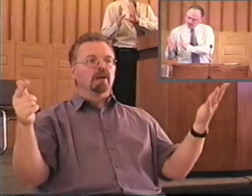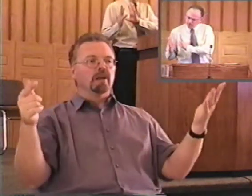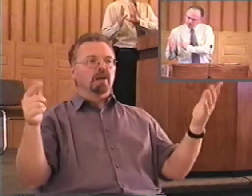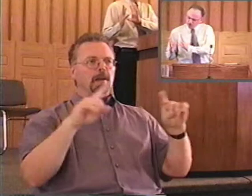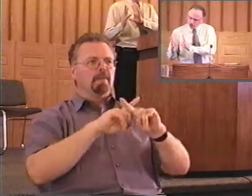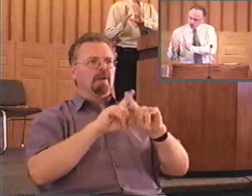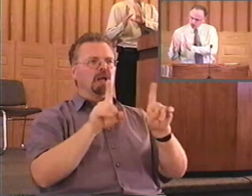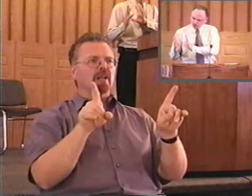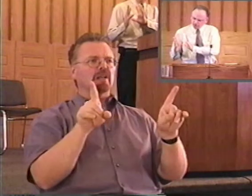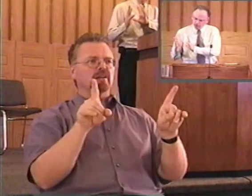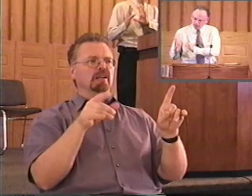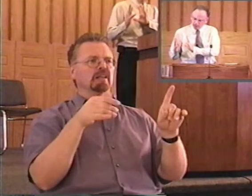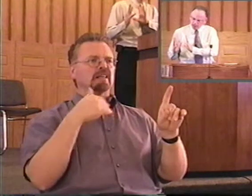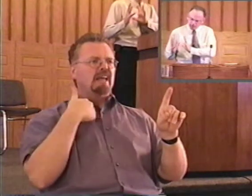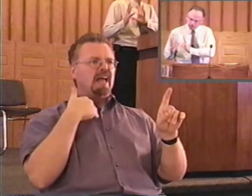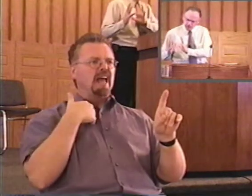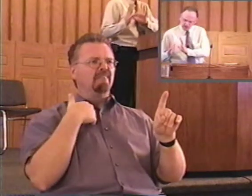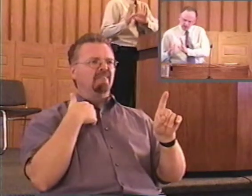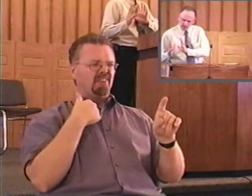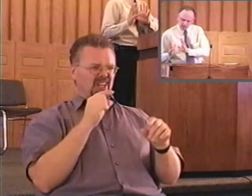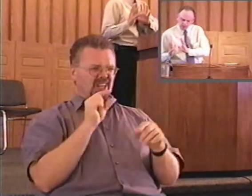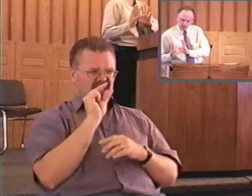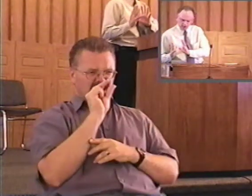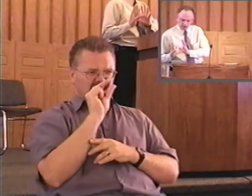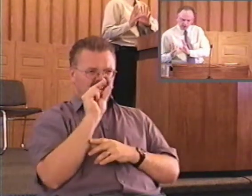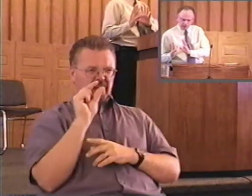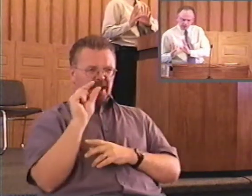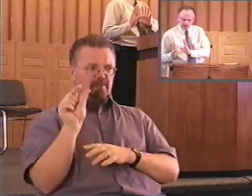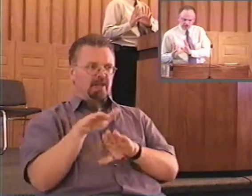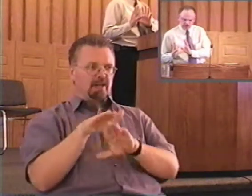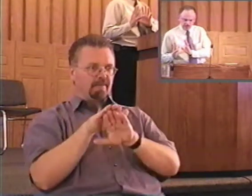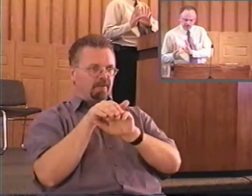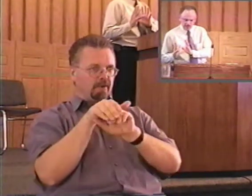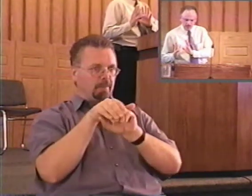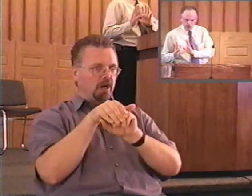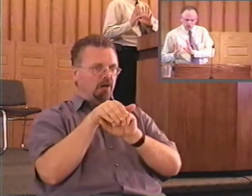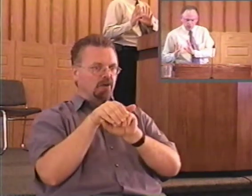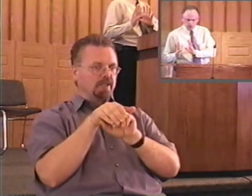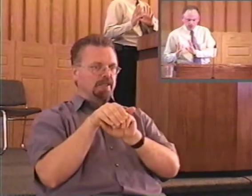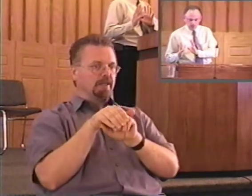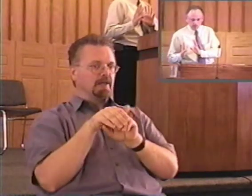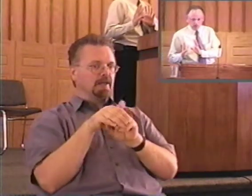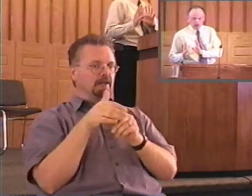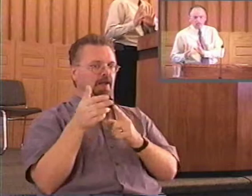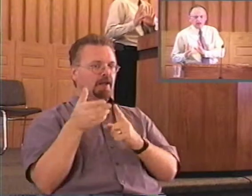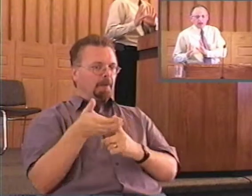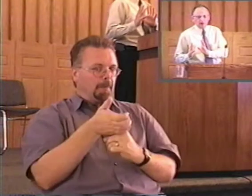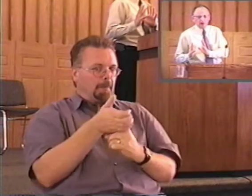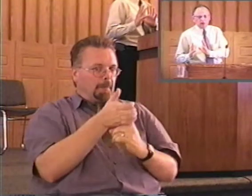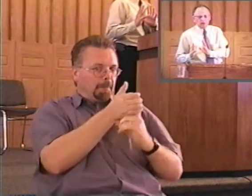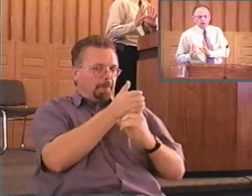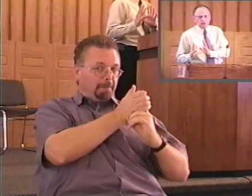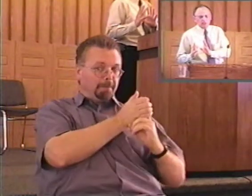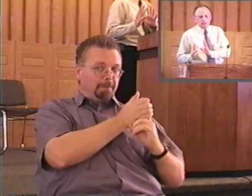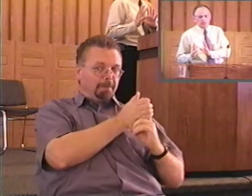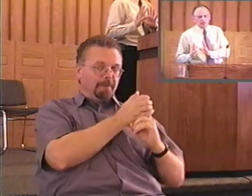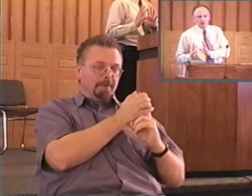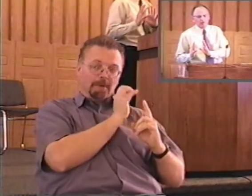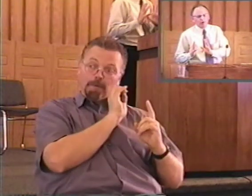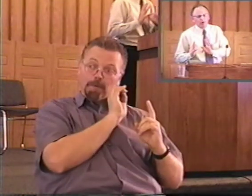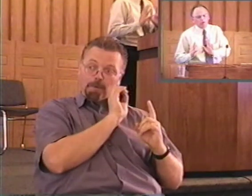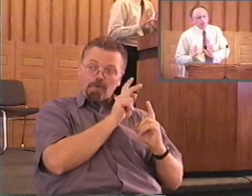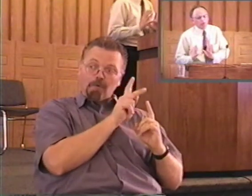But to have this sort of little hypocrisy on the side where you were allowed to